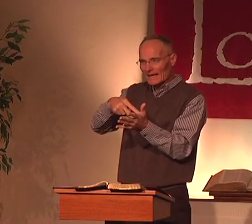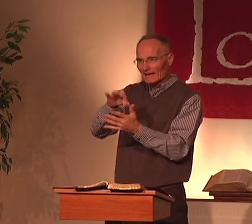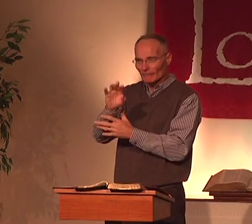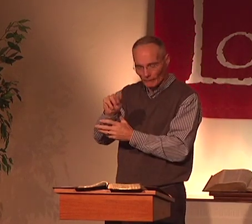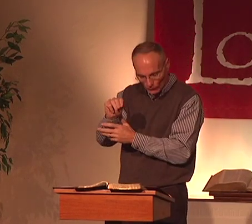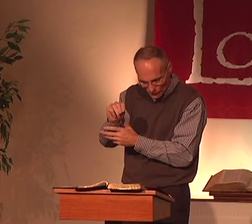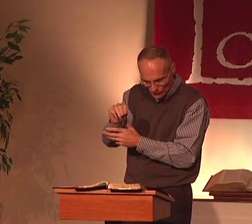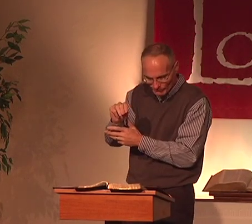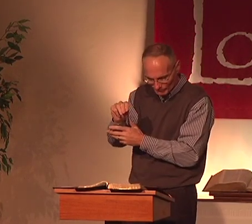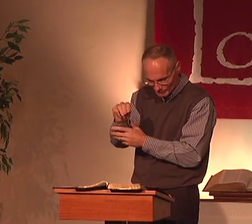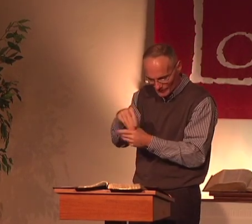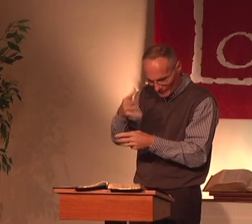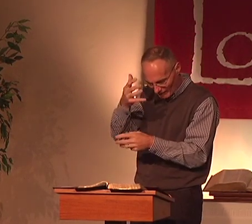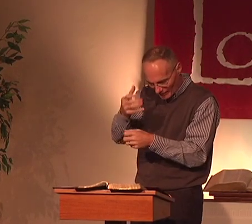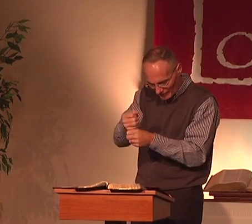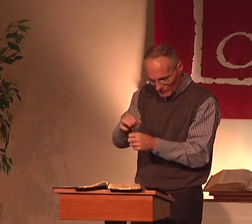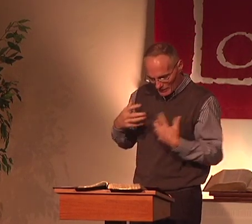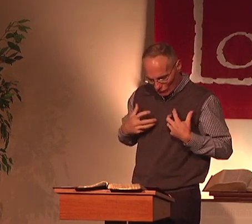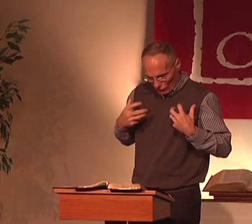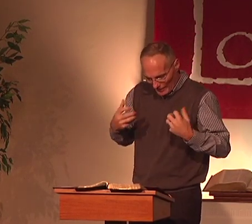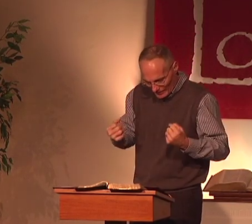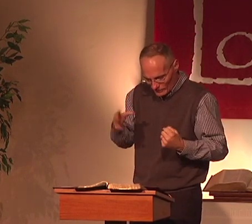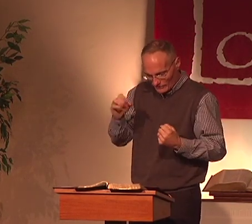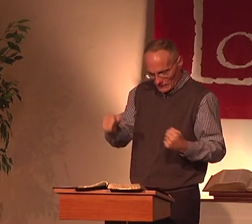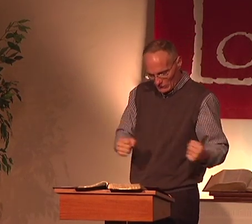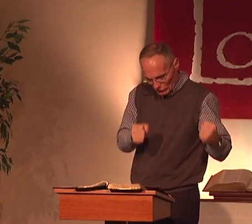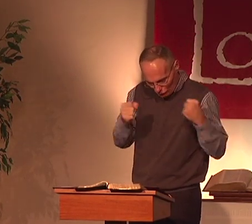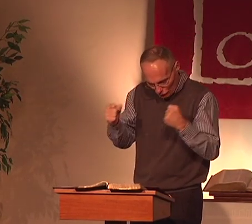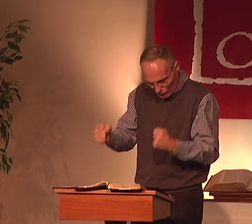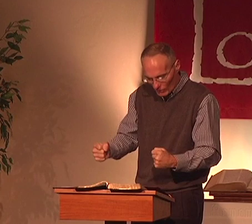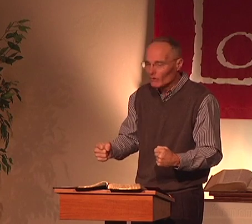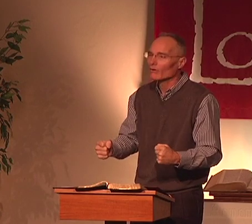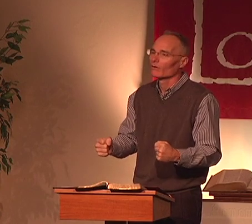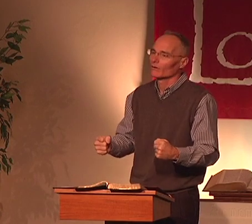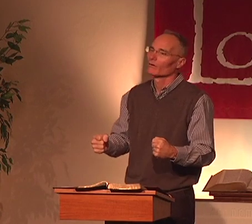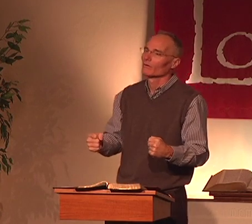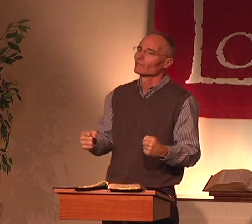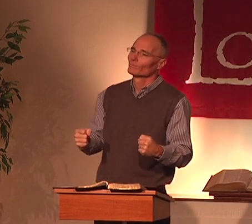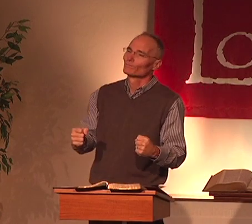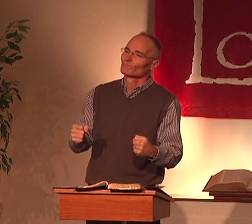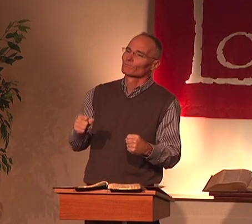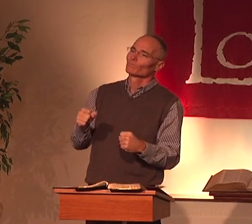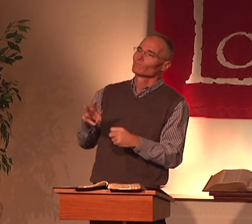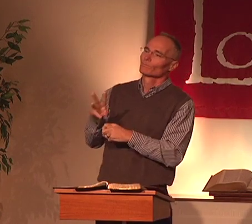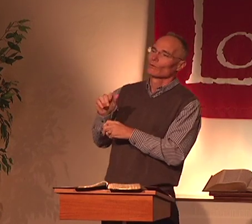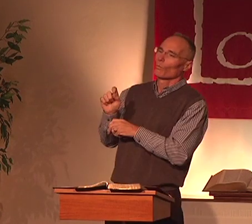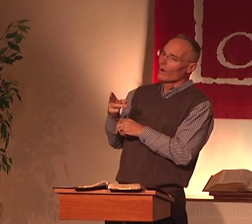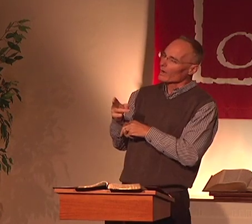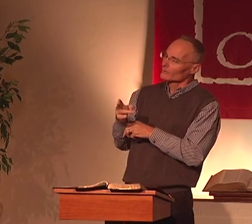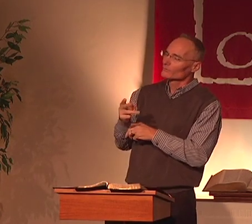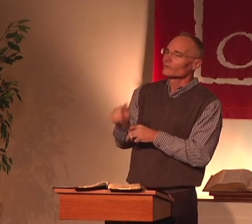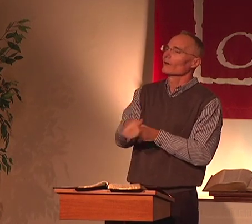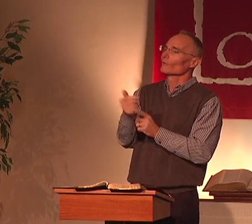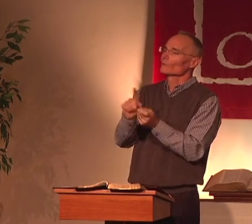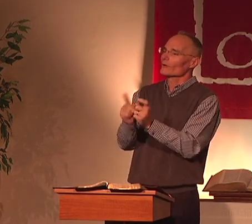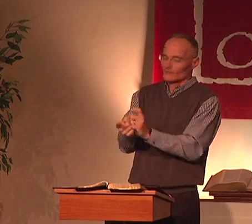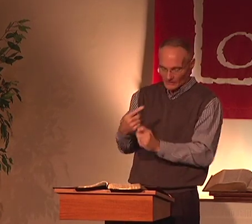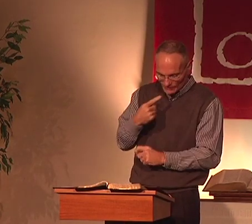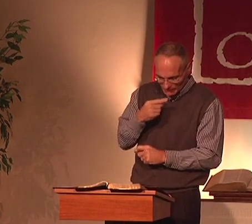Persevere Stand firm In the faith Be courageous Be strong Watch Another